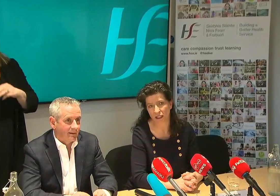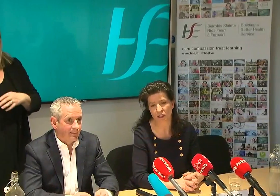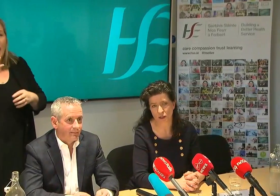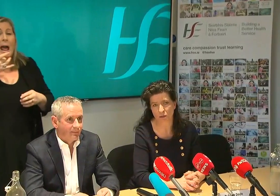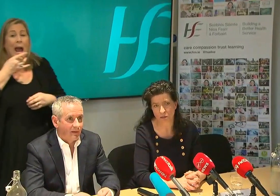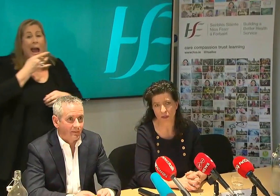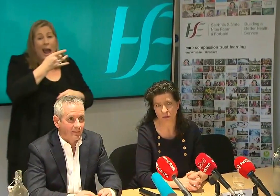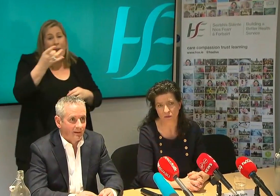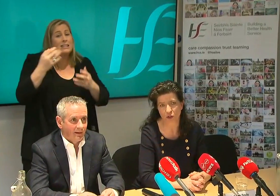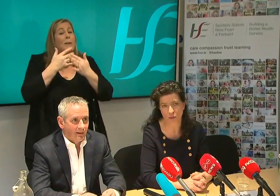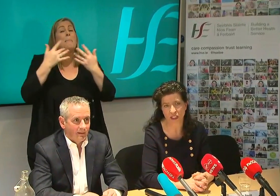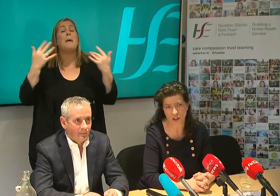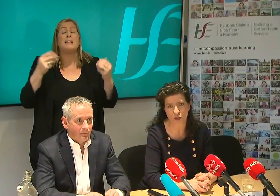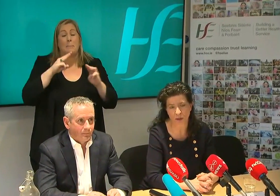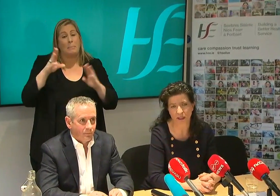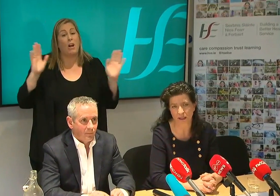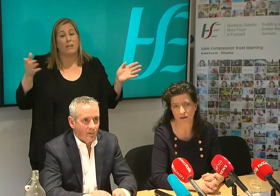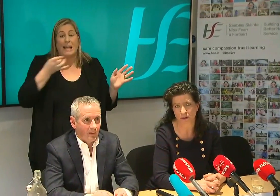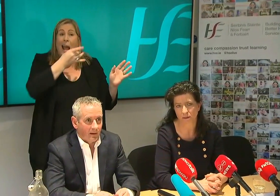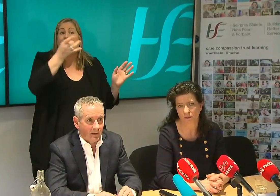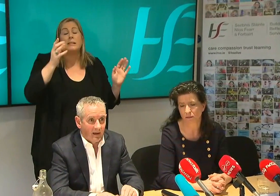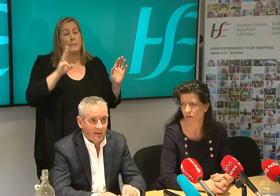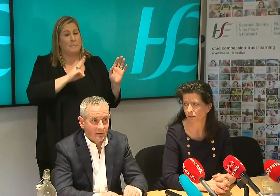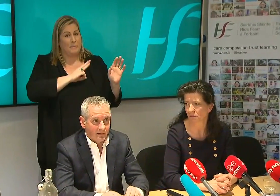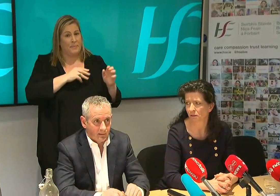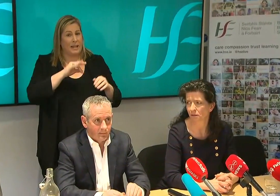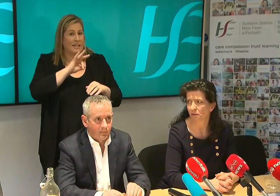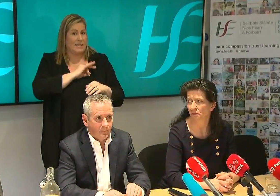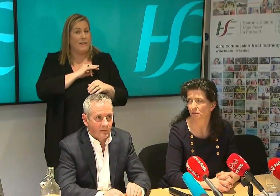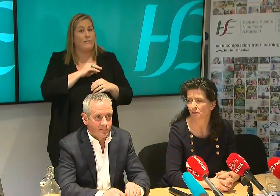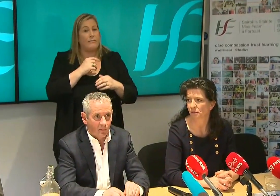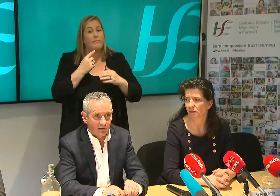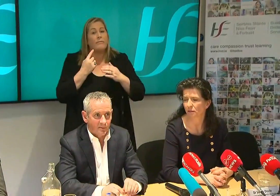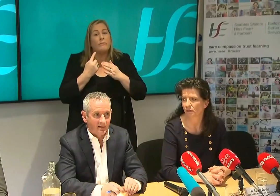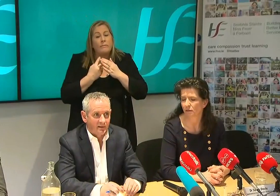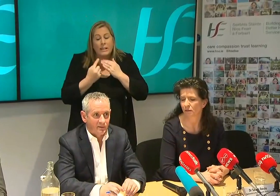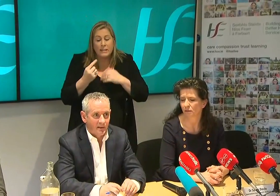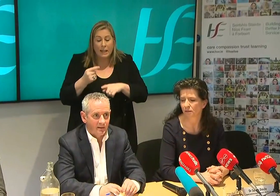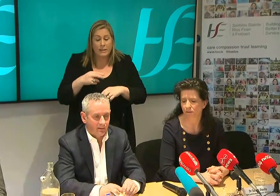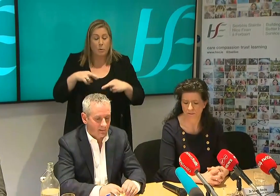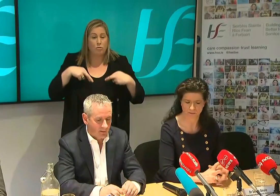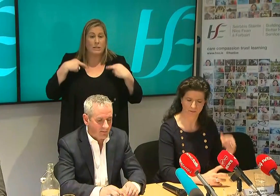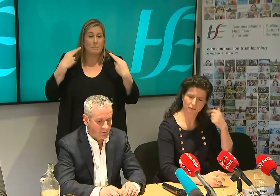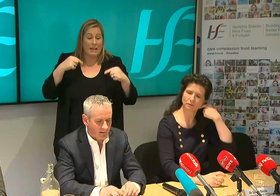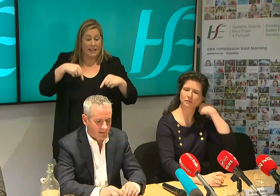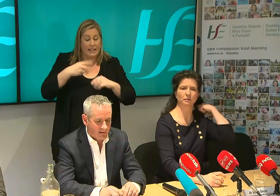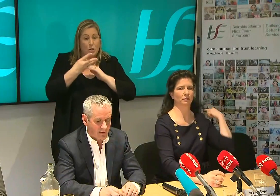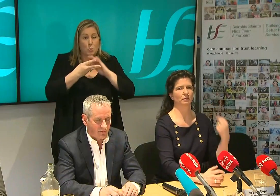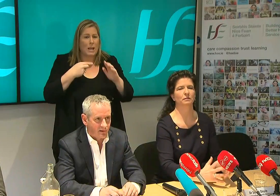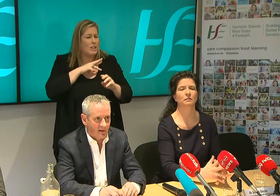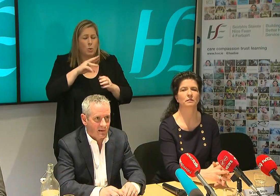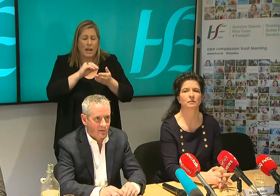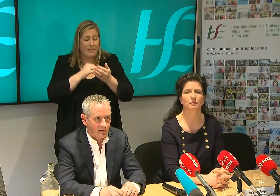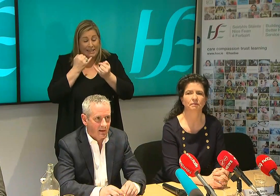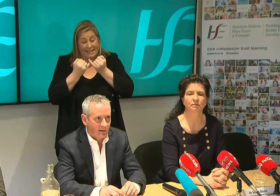self-isolate, and again, it's for the protection of public health. And again, I think it's been well respected this week. I don't have the finer details